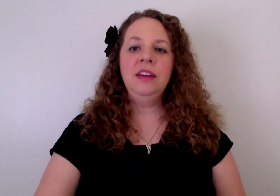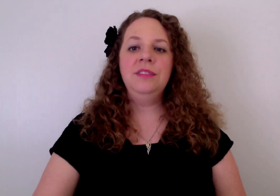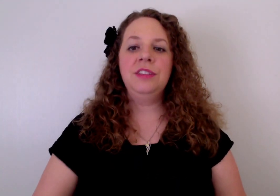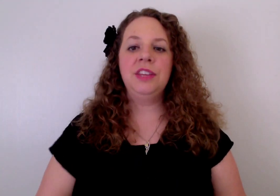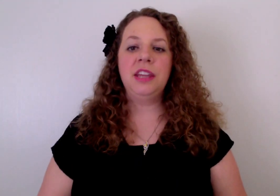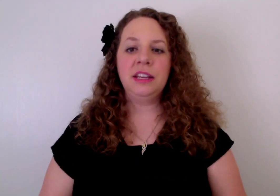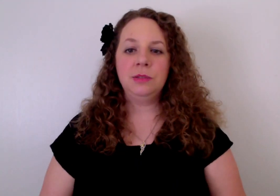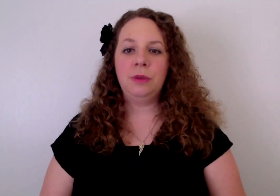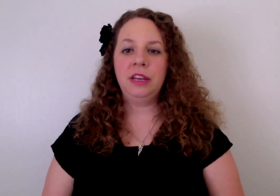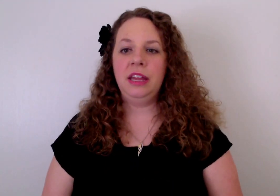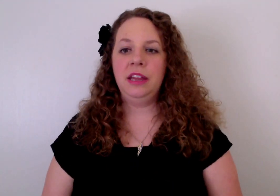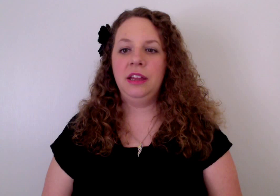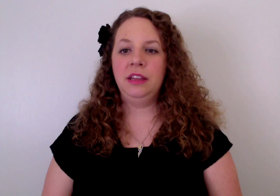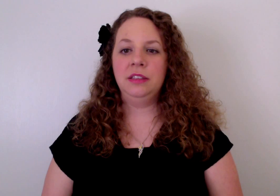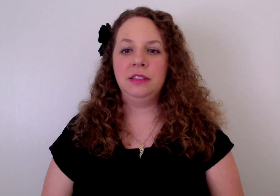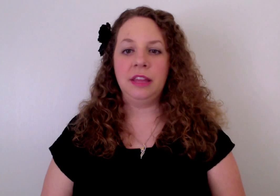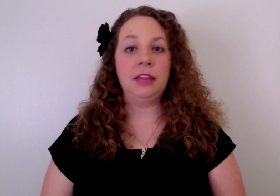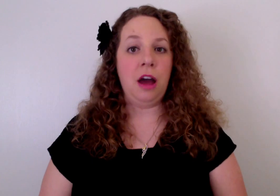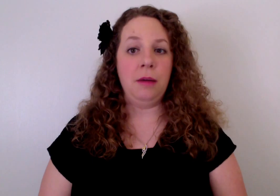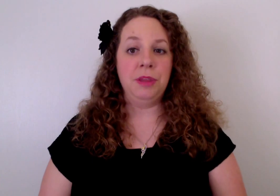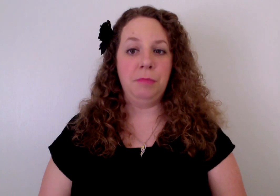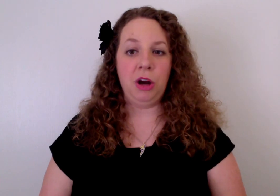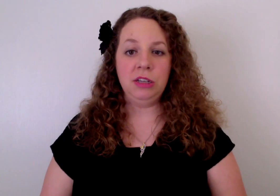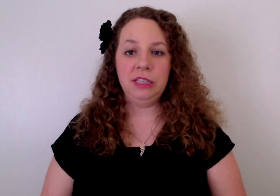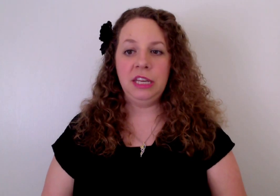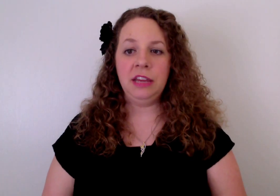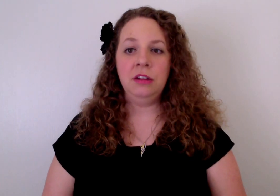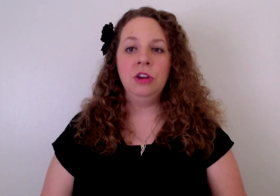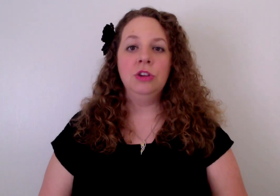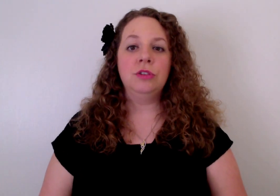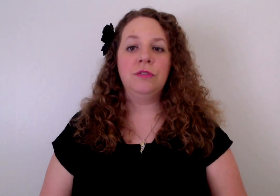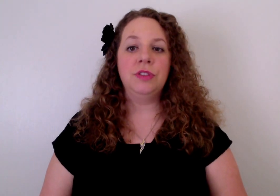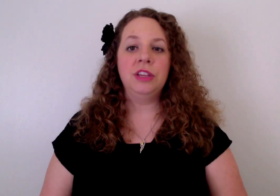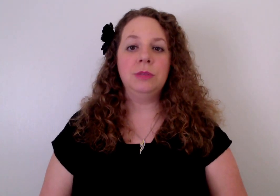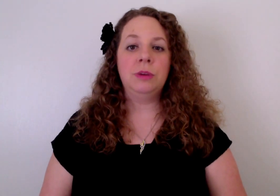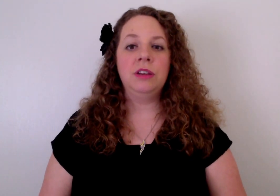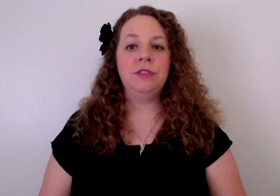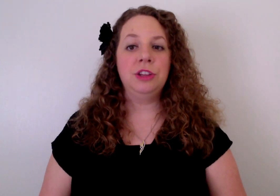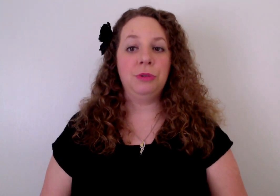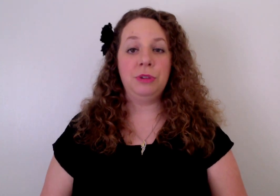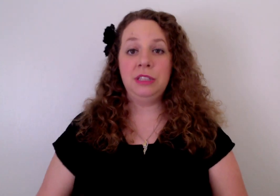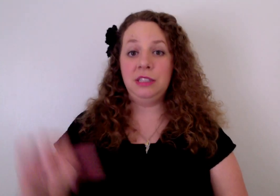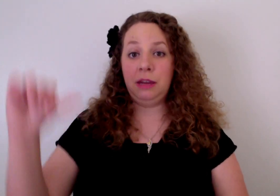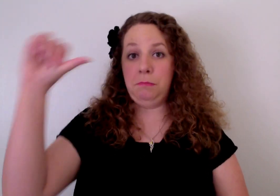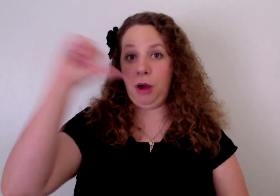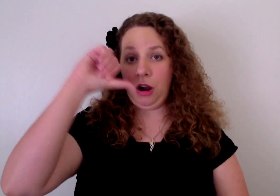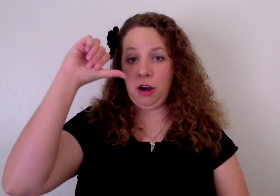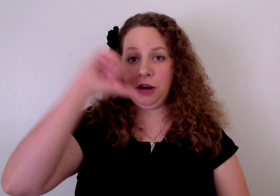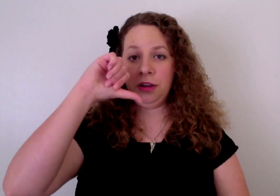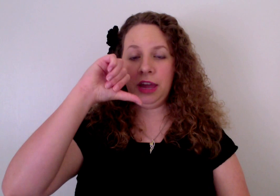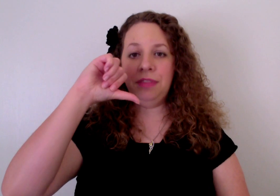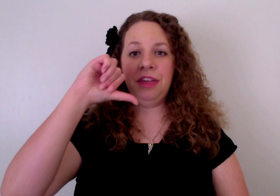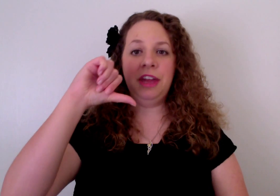Then the next one is like the bar seating. So for this one, then you're going to sign bar and then